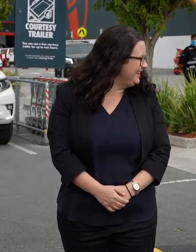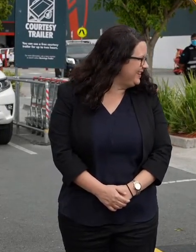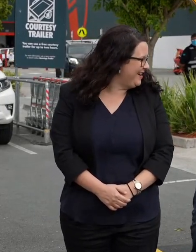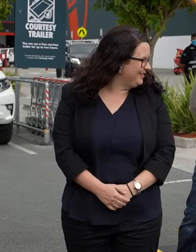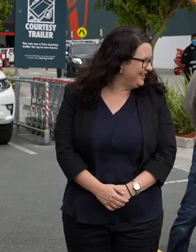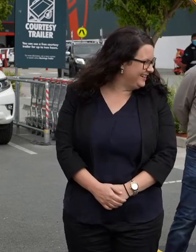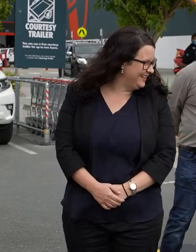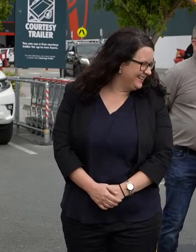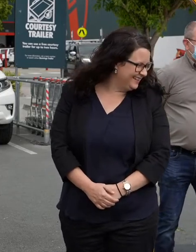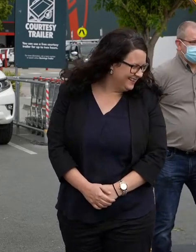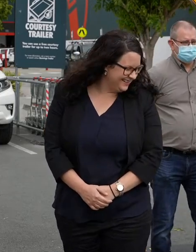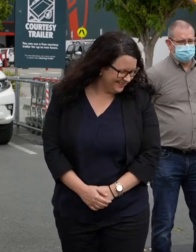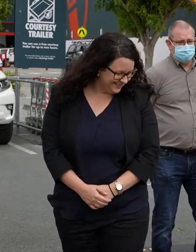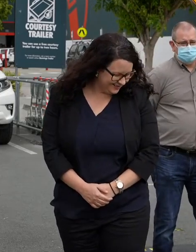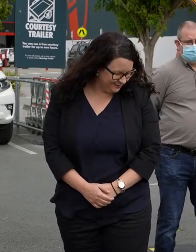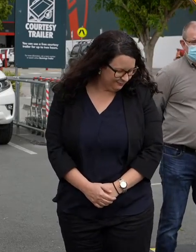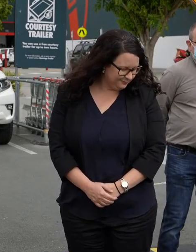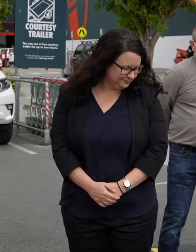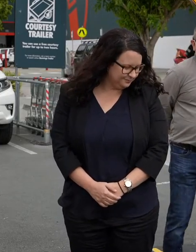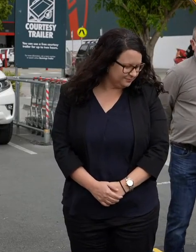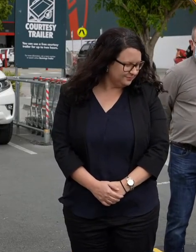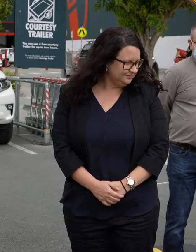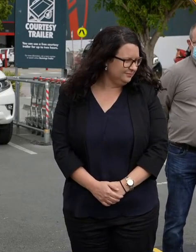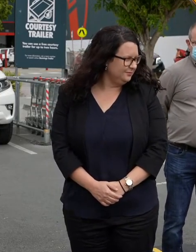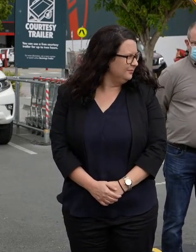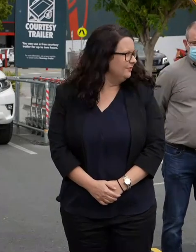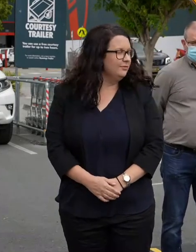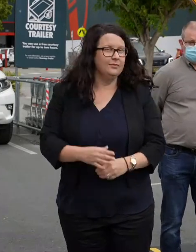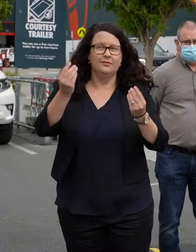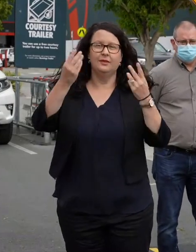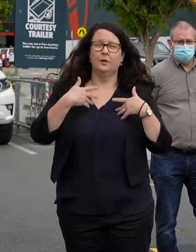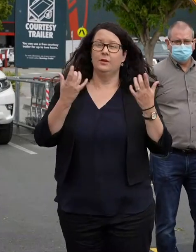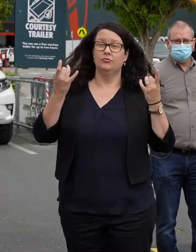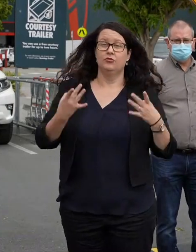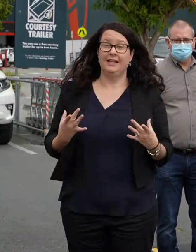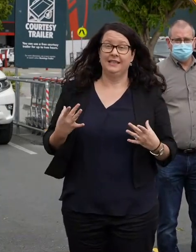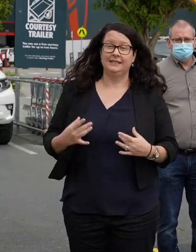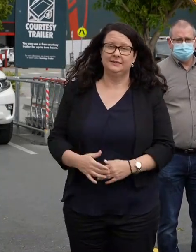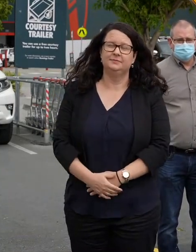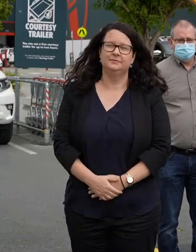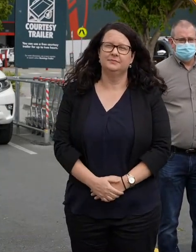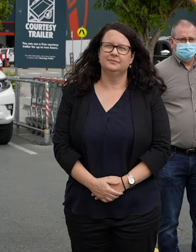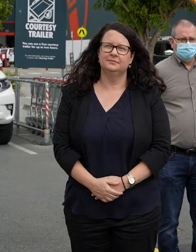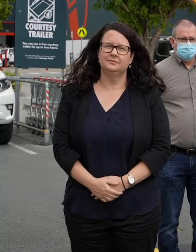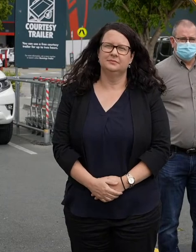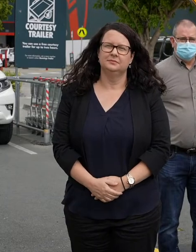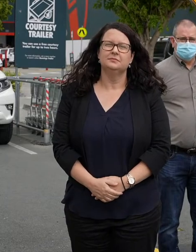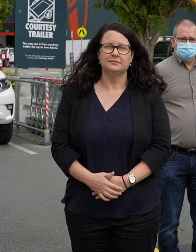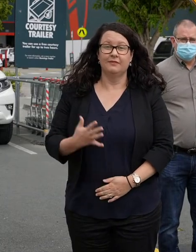How are you? Good, thank you. How are you? Very good. You let us know when we're good.